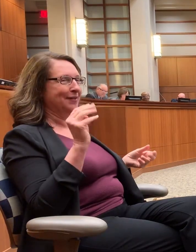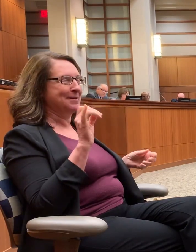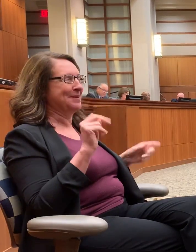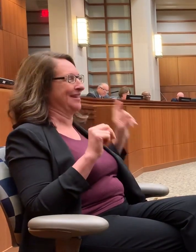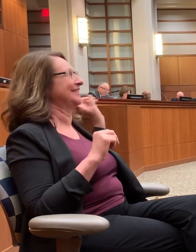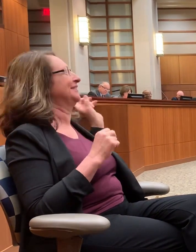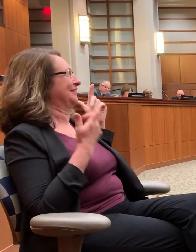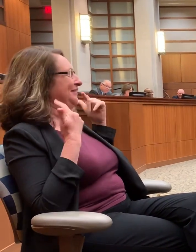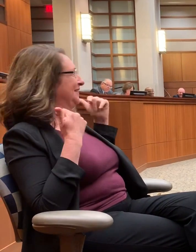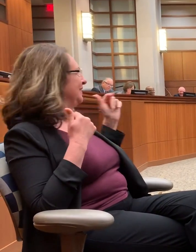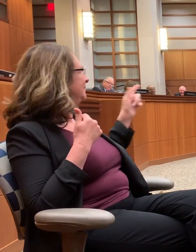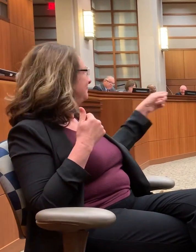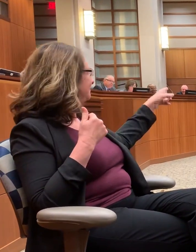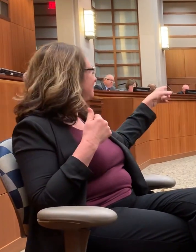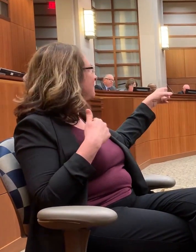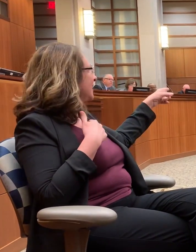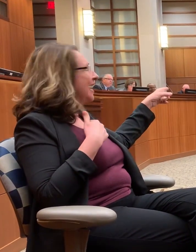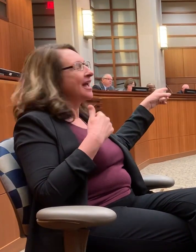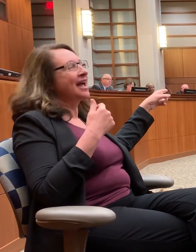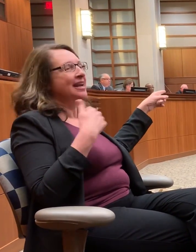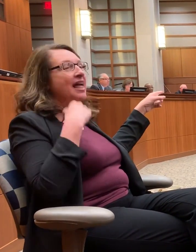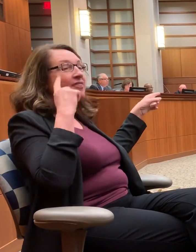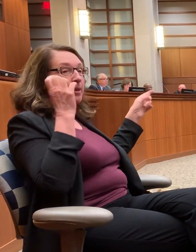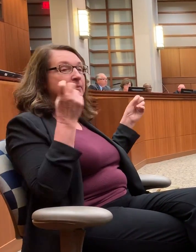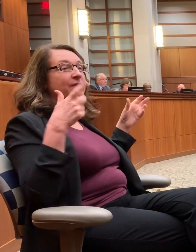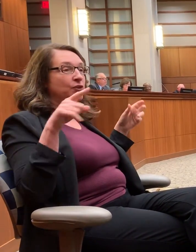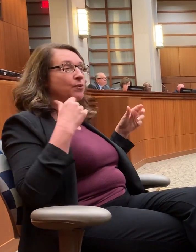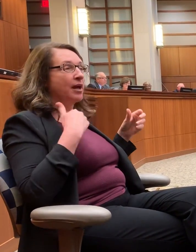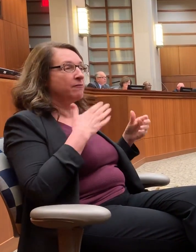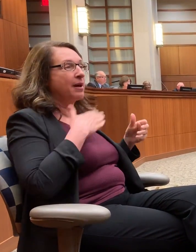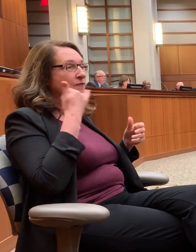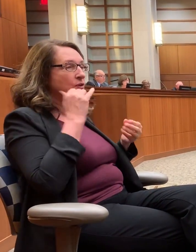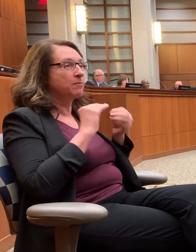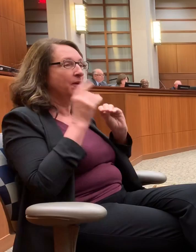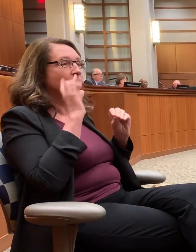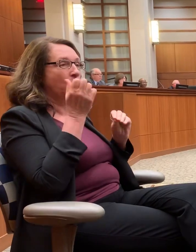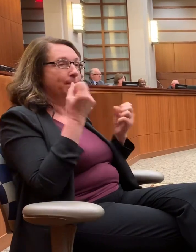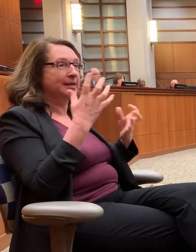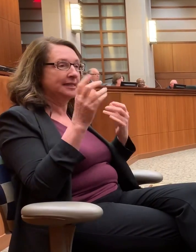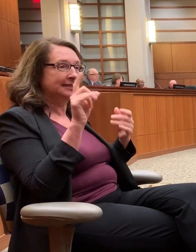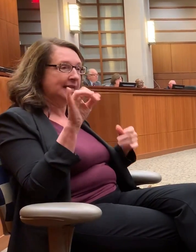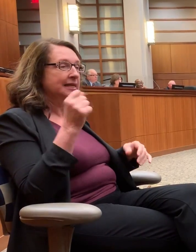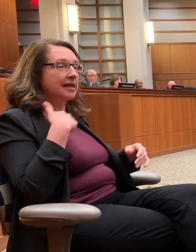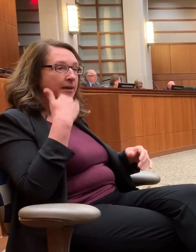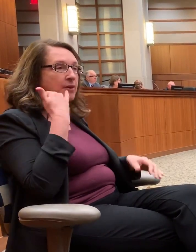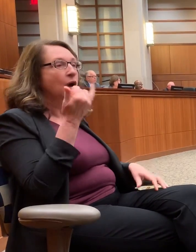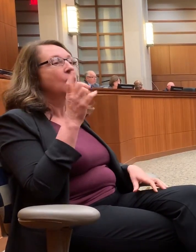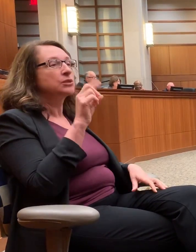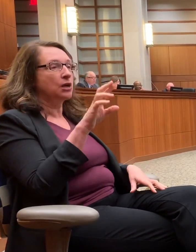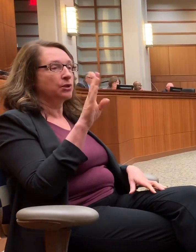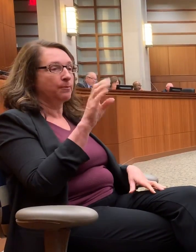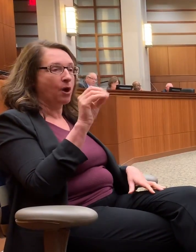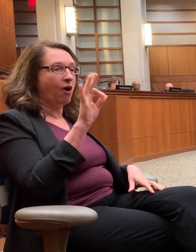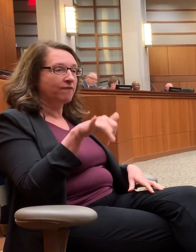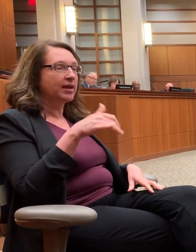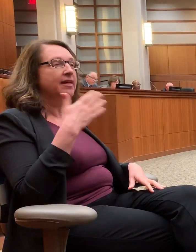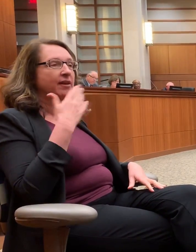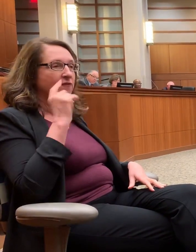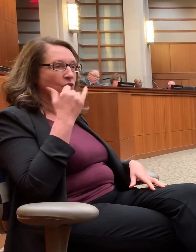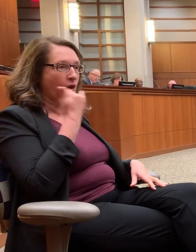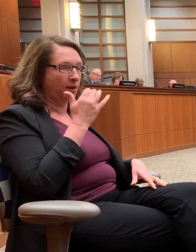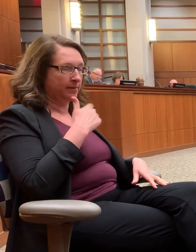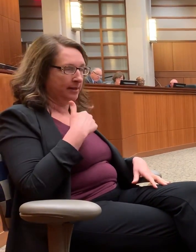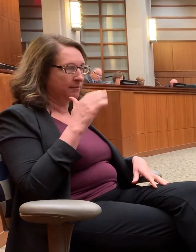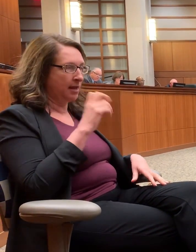believe that all of y'all have had my phone number for many days, and I've called. And Dr. Goffey, thank you very much for calling me